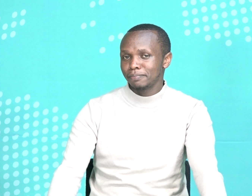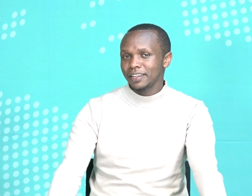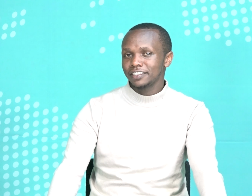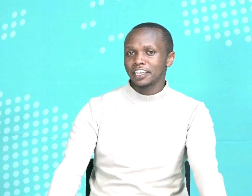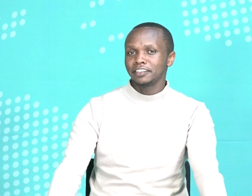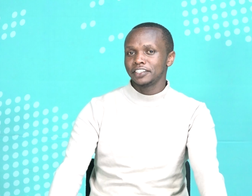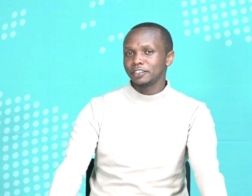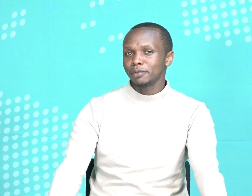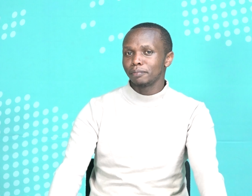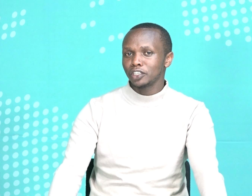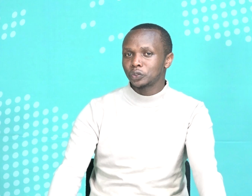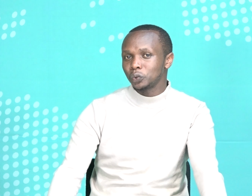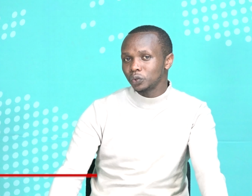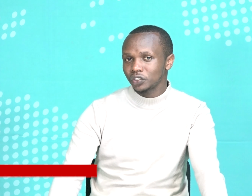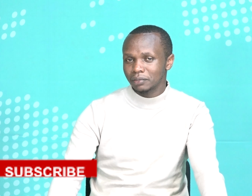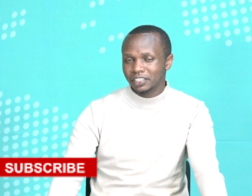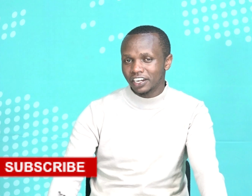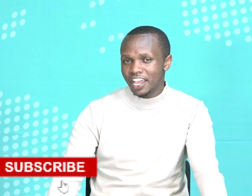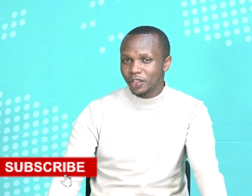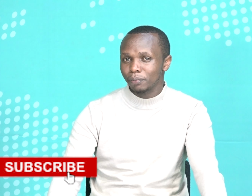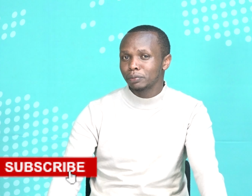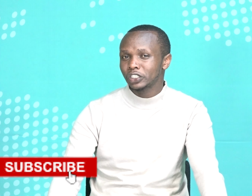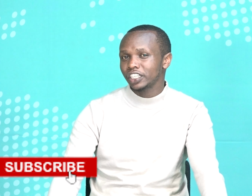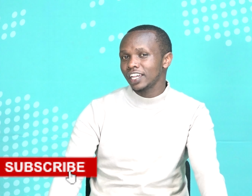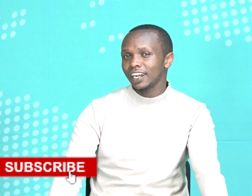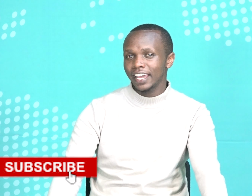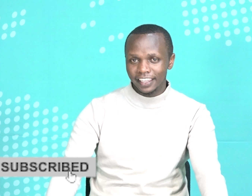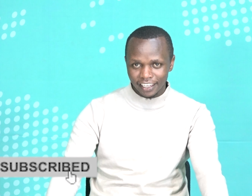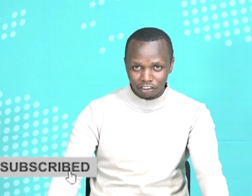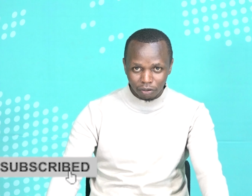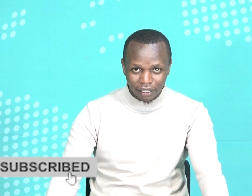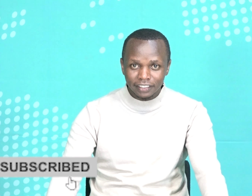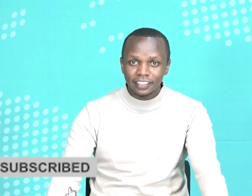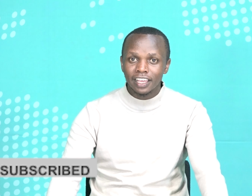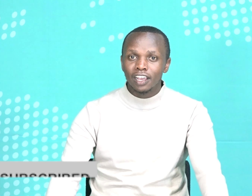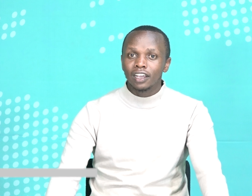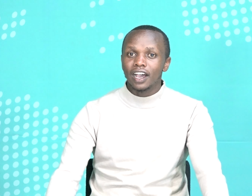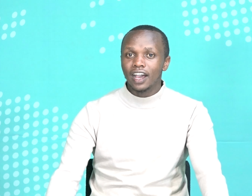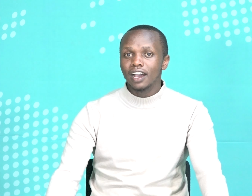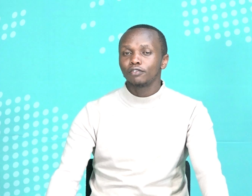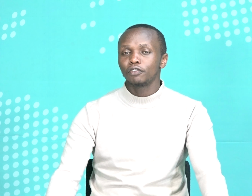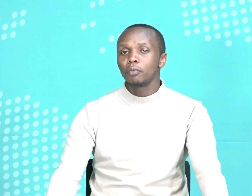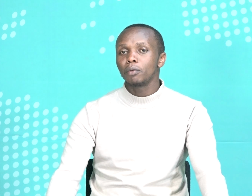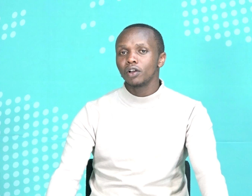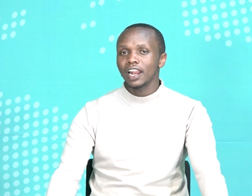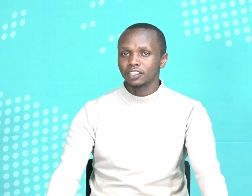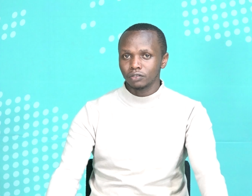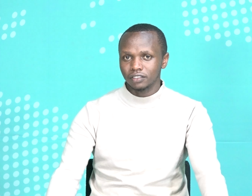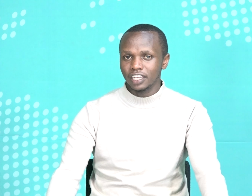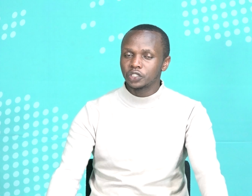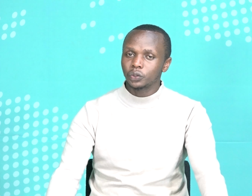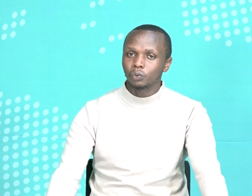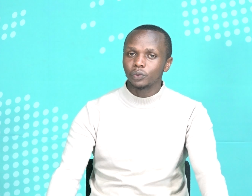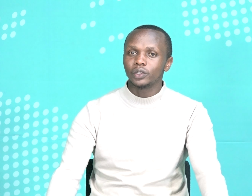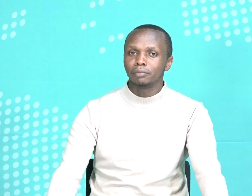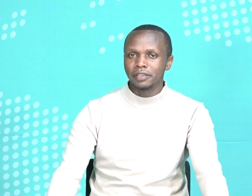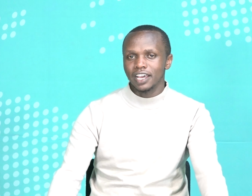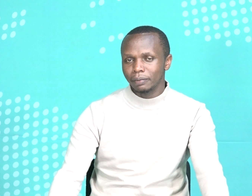please kindly remember to subscribe, share, like and comment for more lessons that we will be